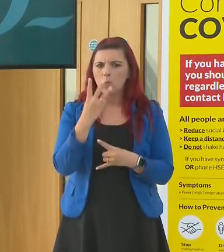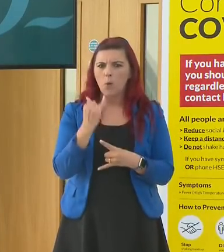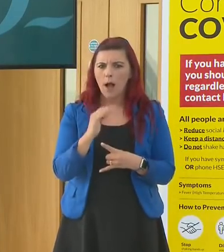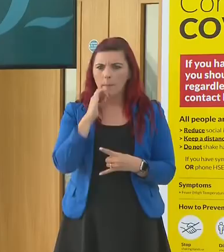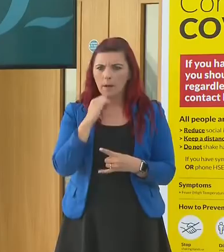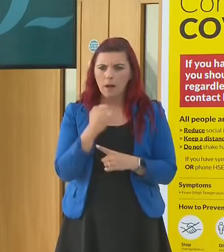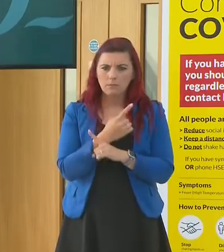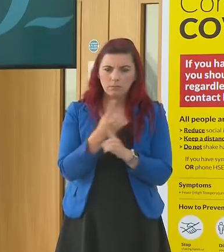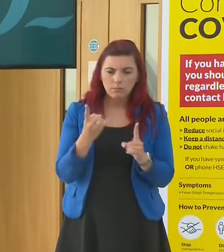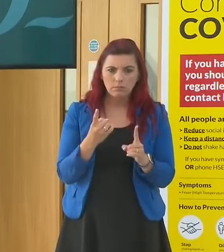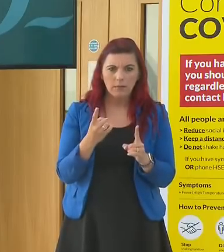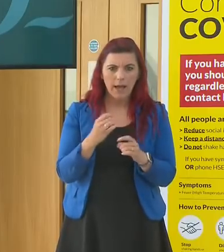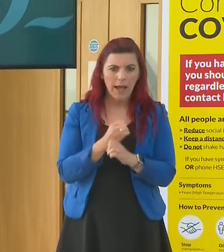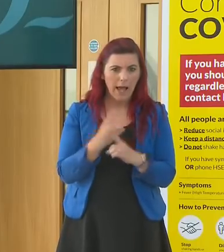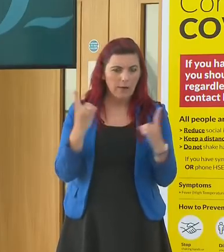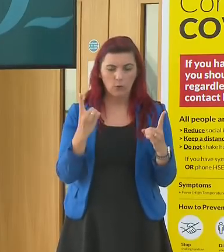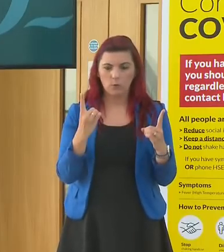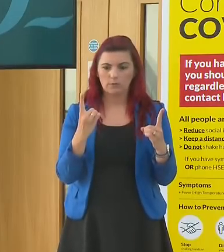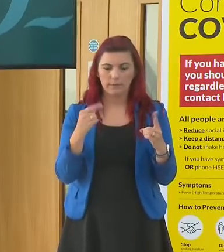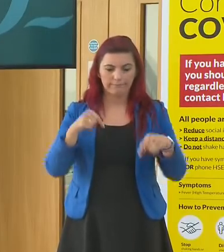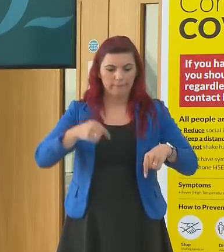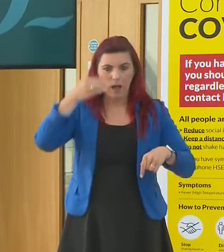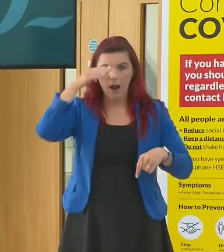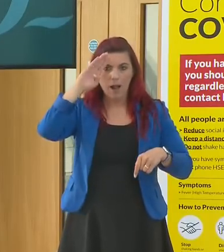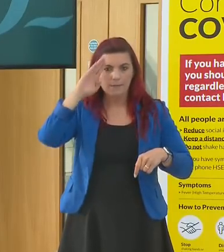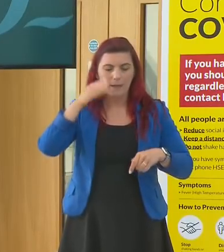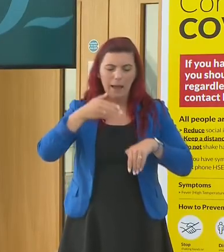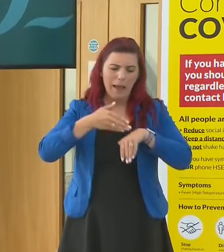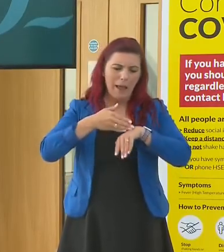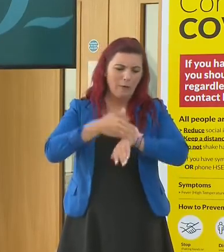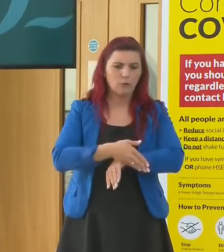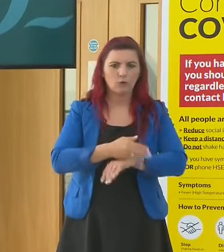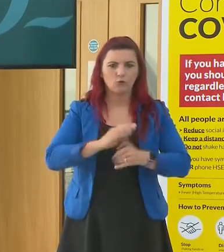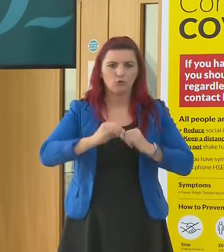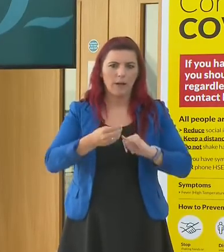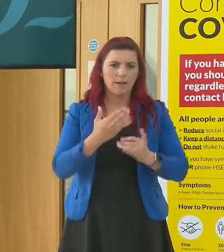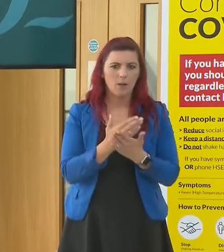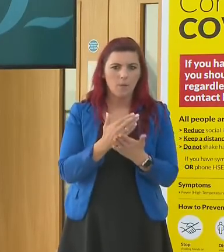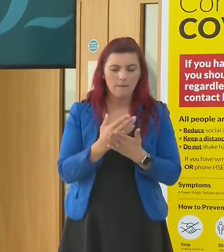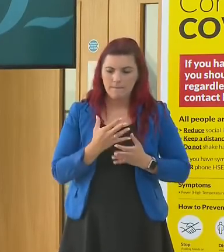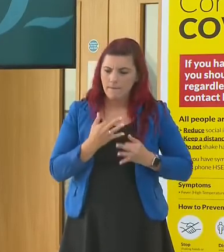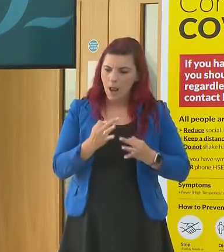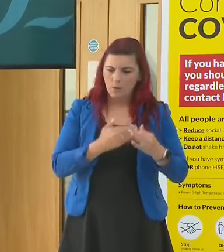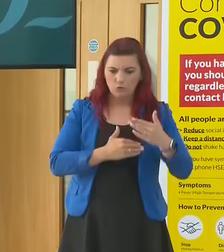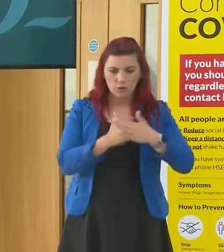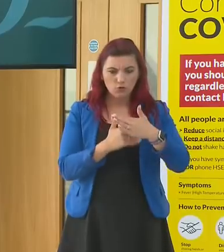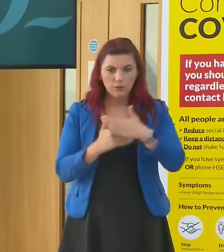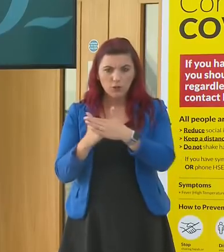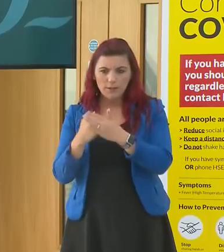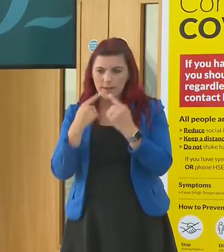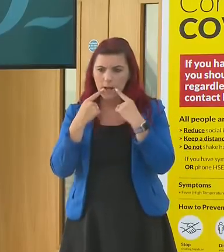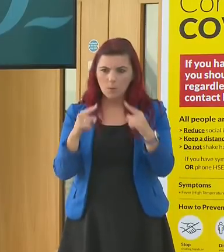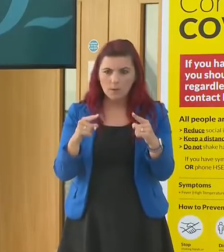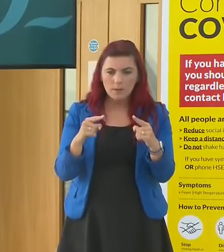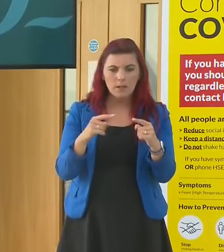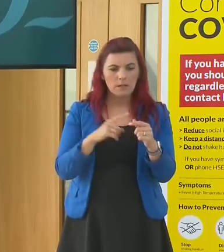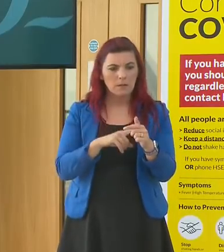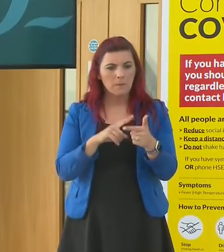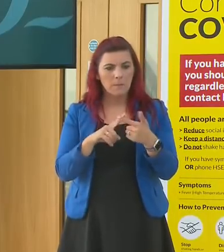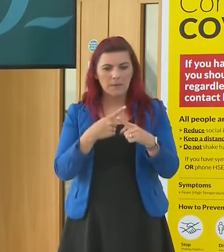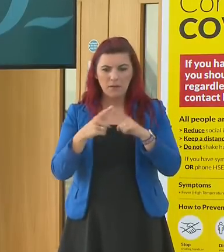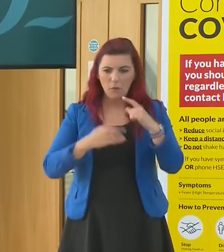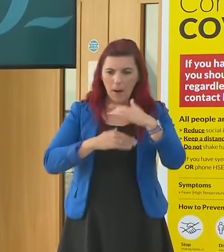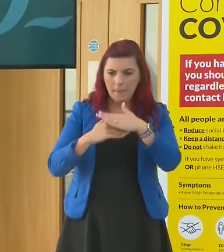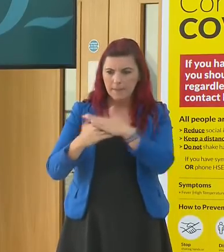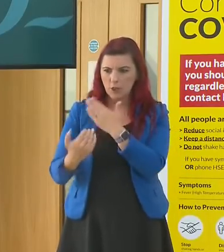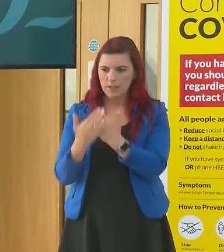effort of all of us in this country, following those difficult measures that were brought in that involved difficult constraints on how